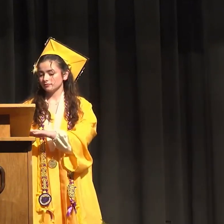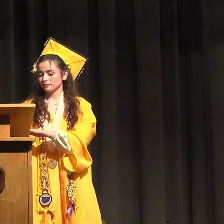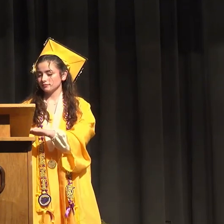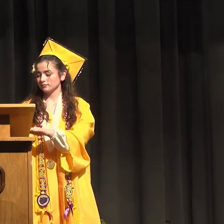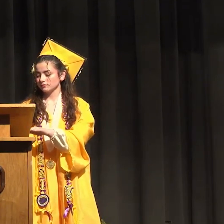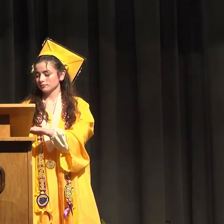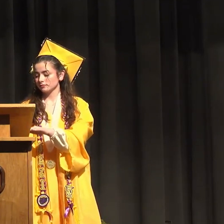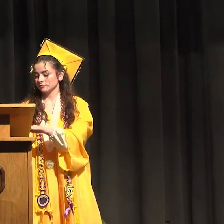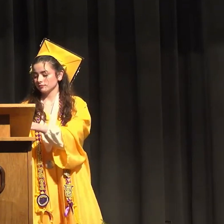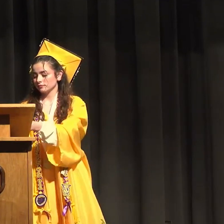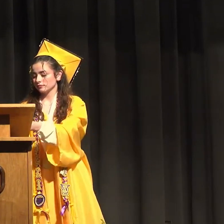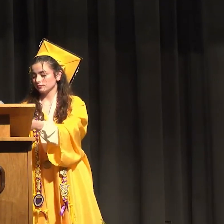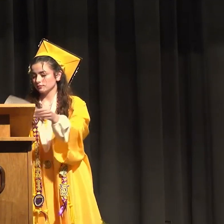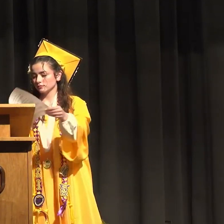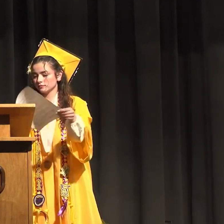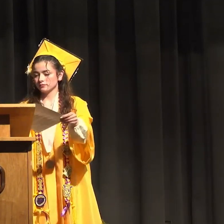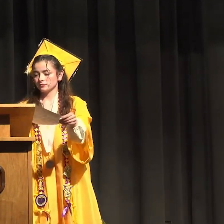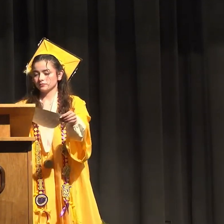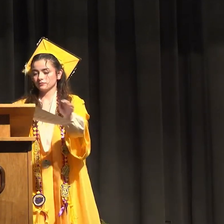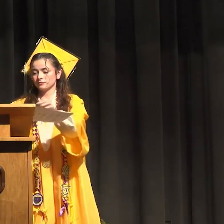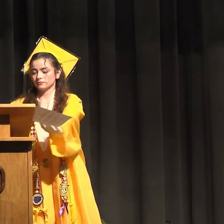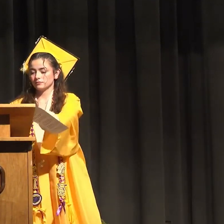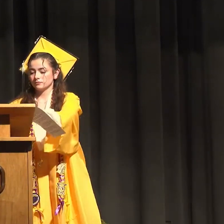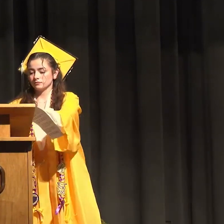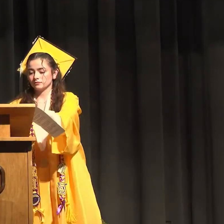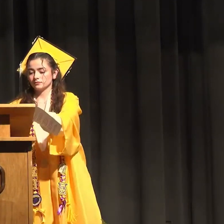believed in me, and helped me become the person standing before you today.